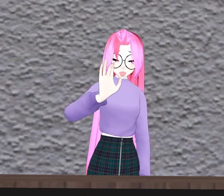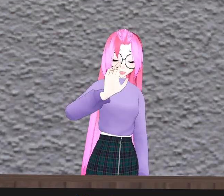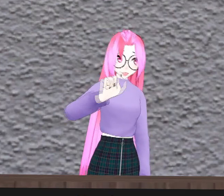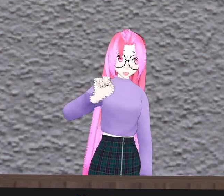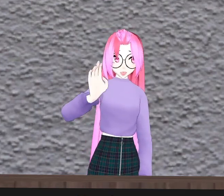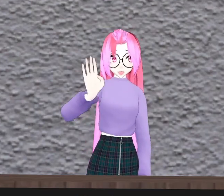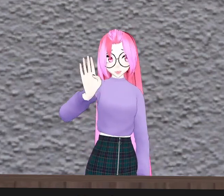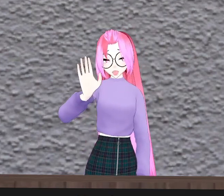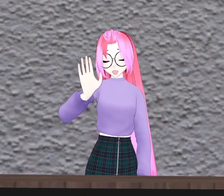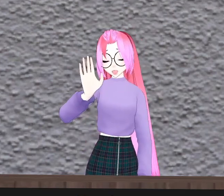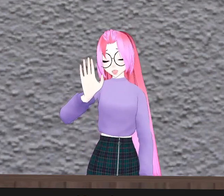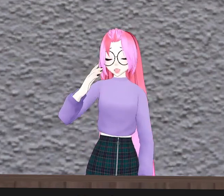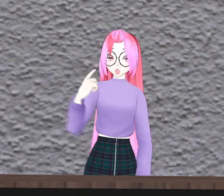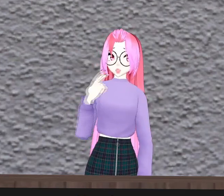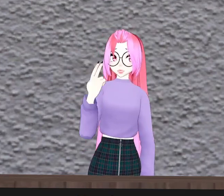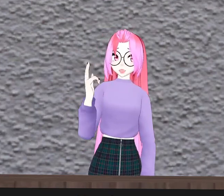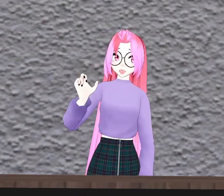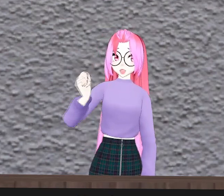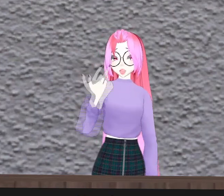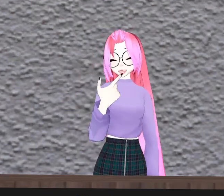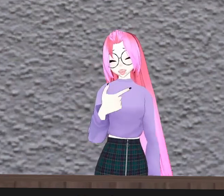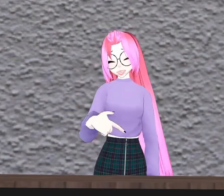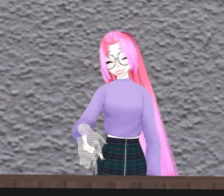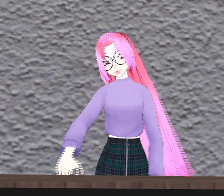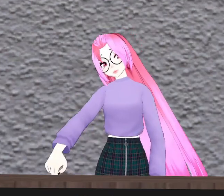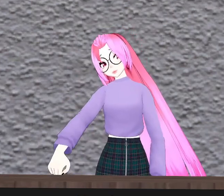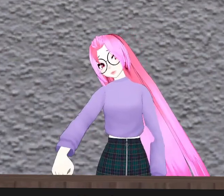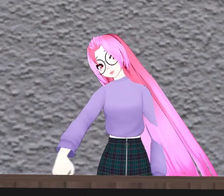and 25. I've seen all those.